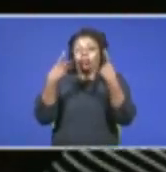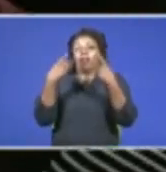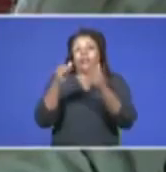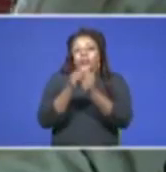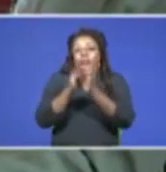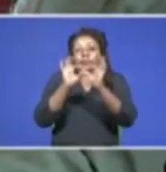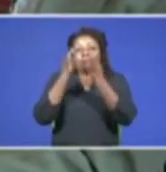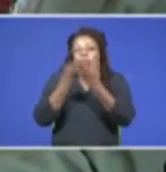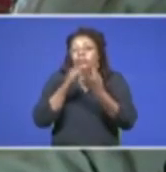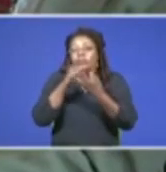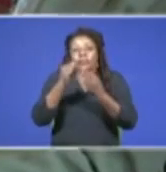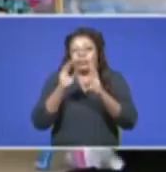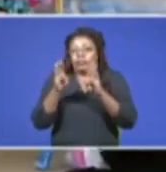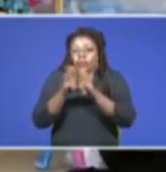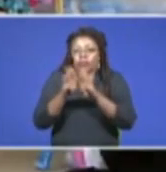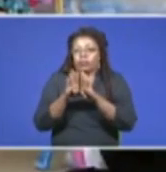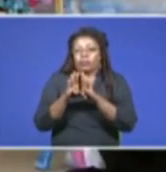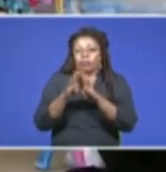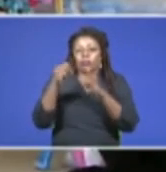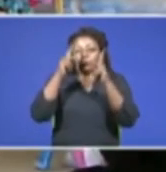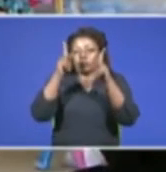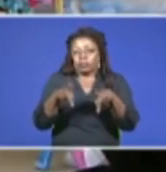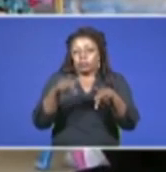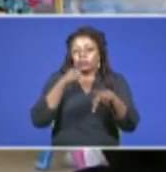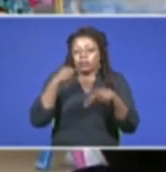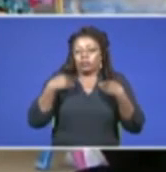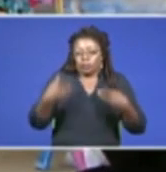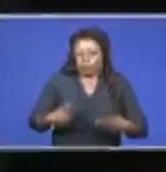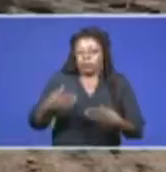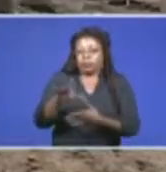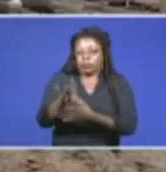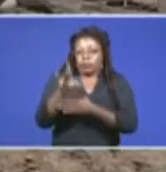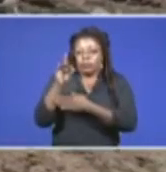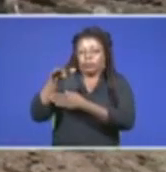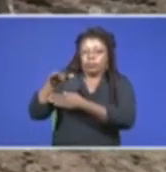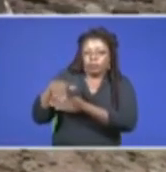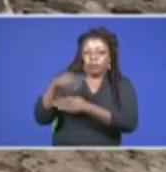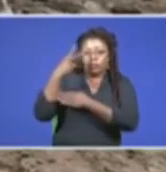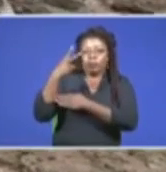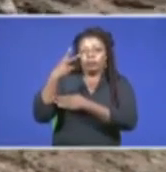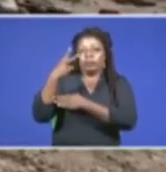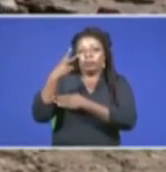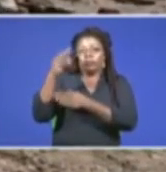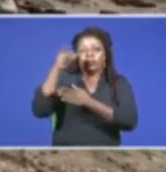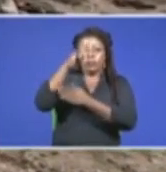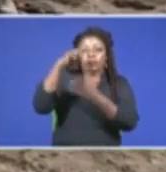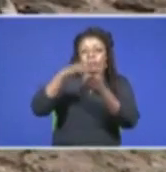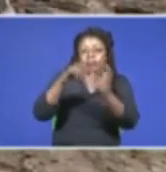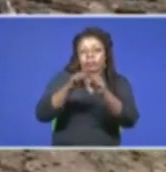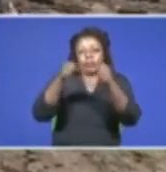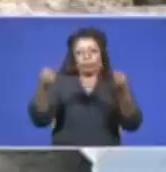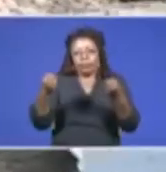with families unable to get closure, as all of the bodies had not been recovered following that crash that saw the airplane break apart upon impact.